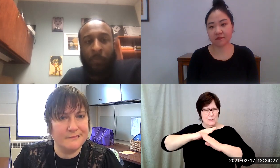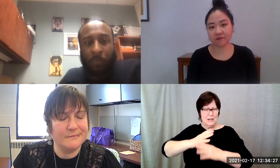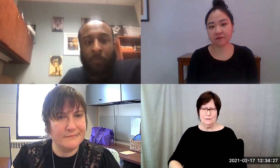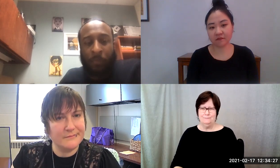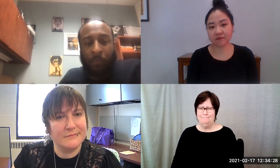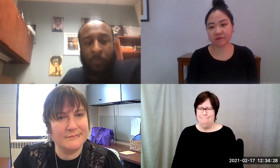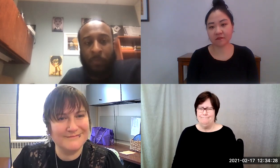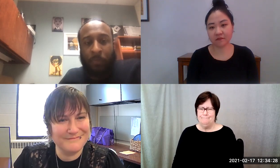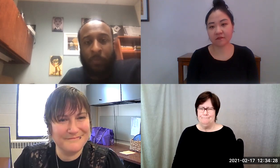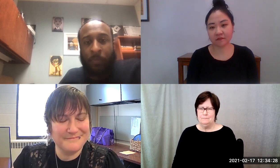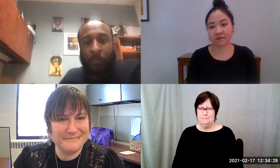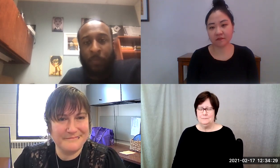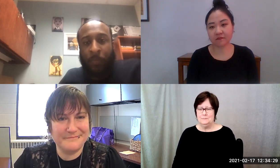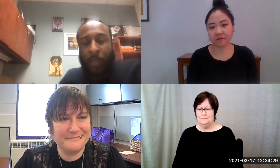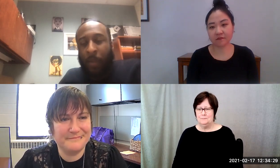of me.